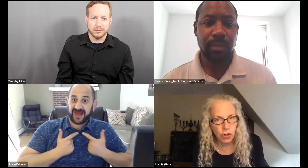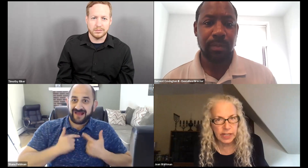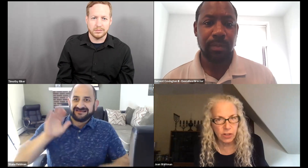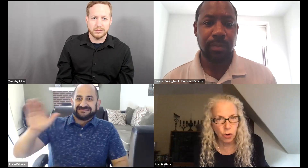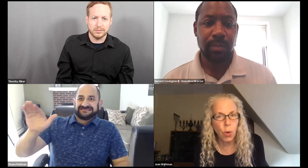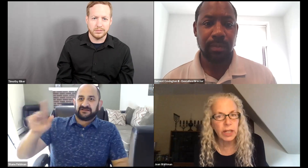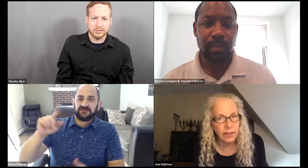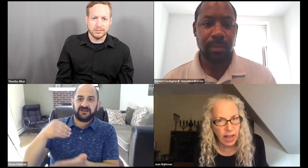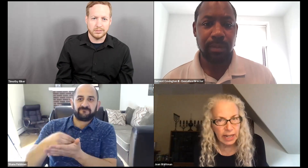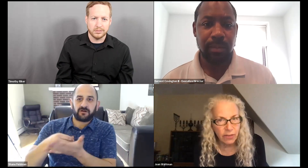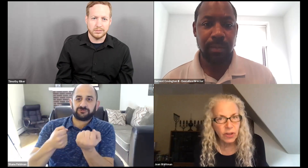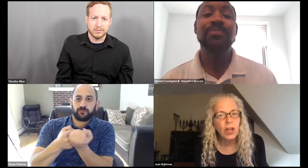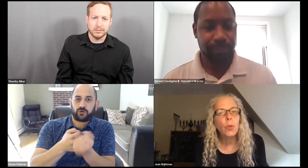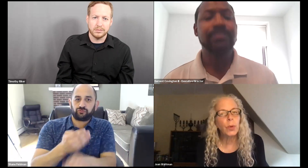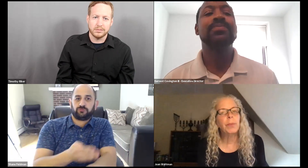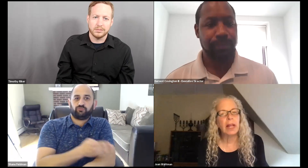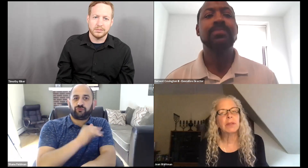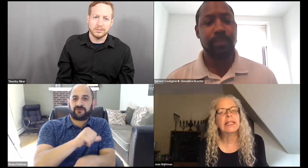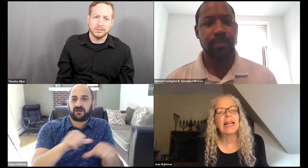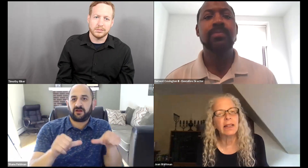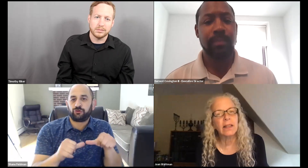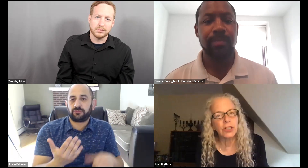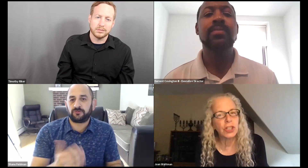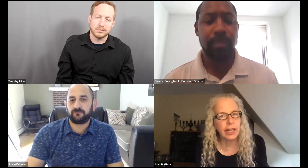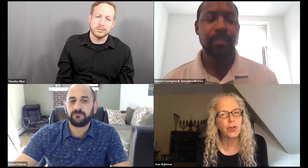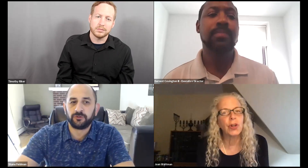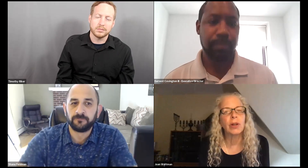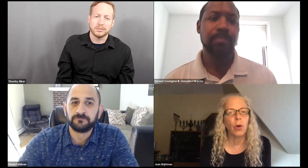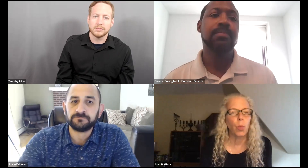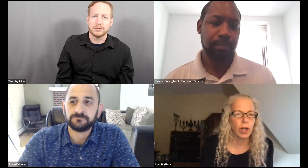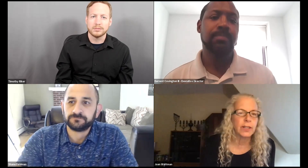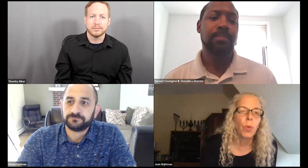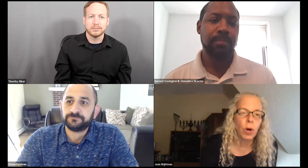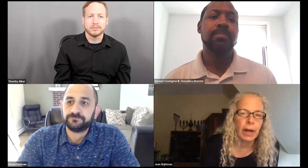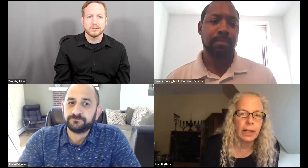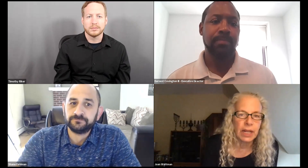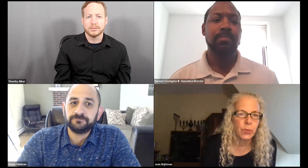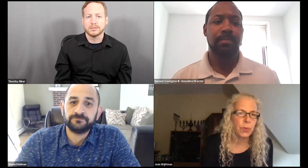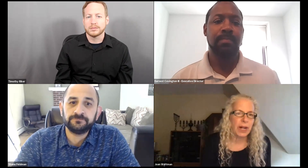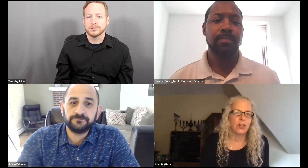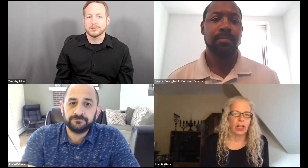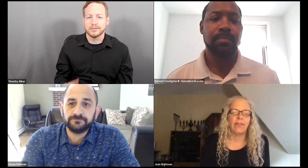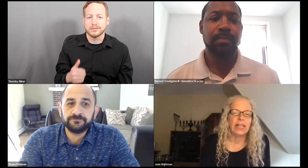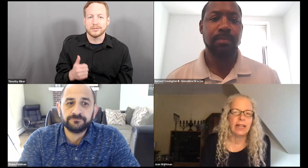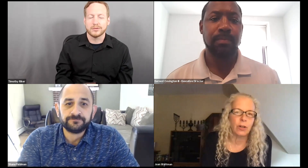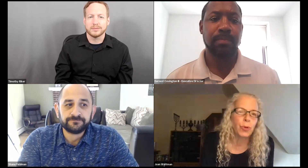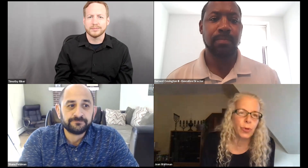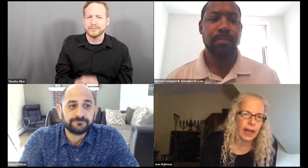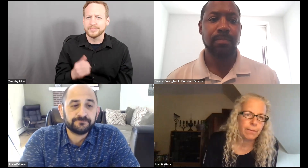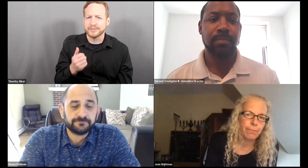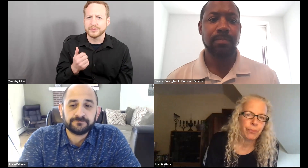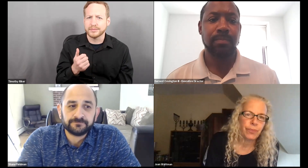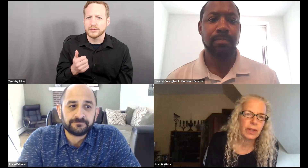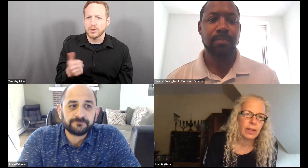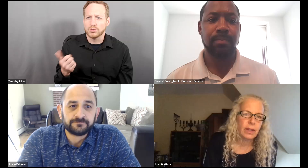in services or quality of life, we would be able to get the legislature to award us more money because we would actually have data to prove